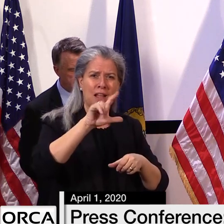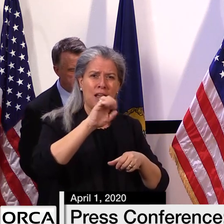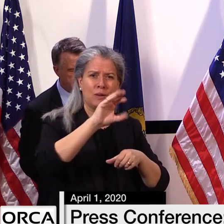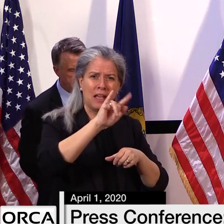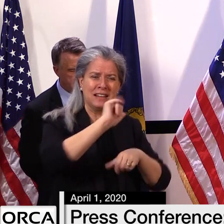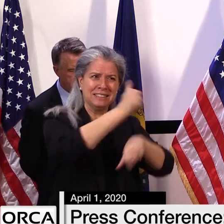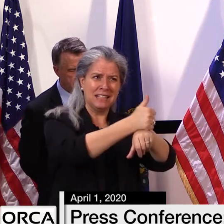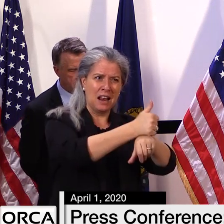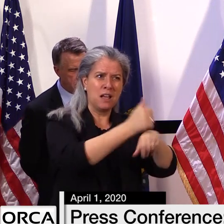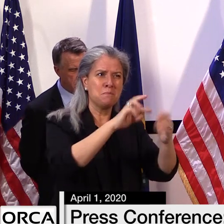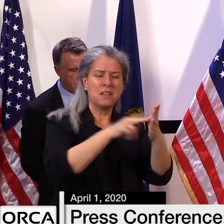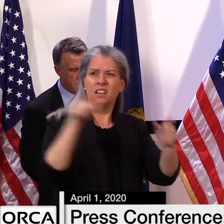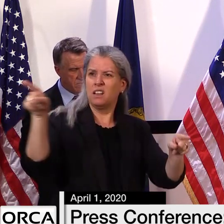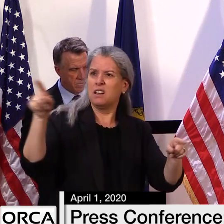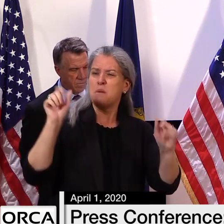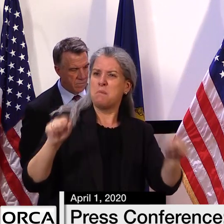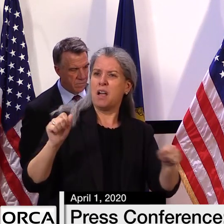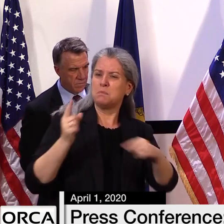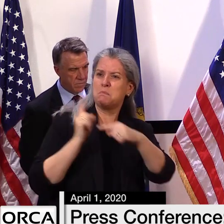coming into a new